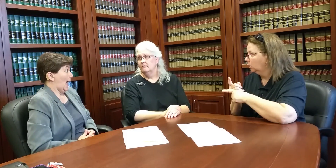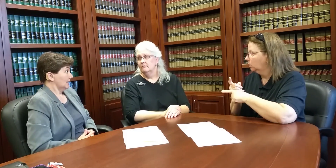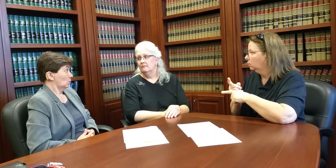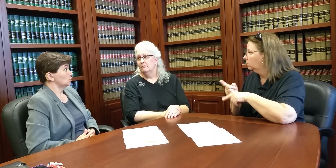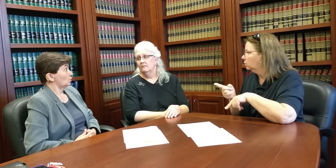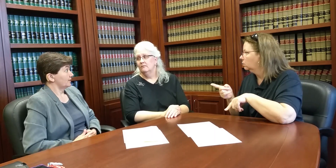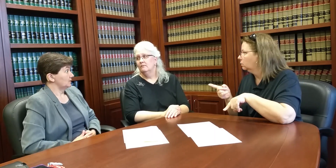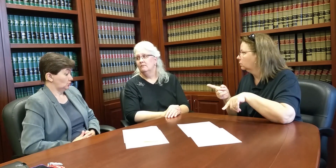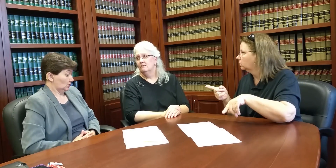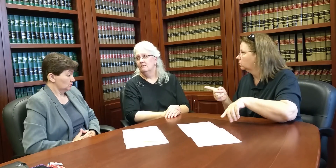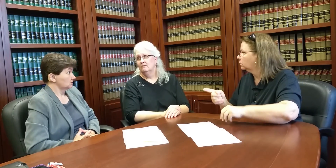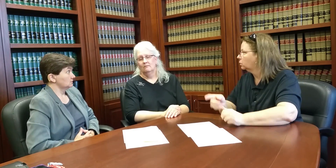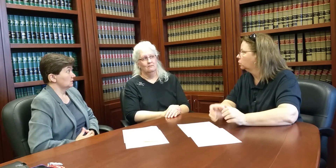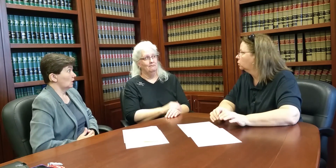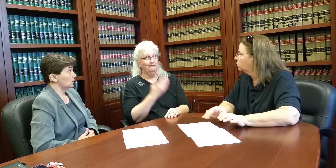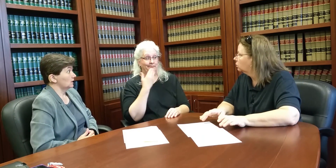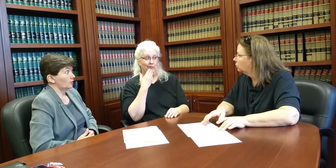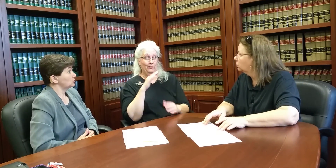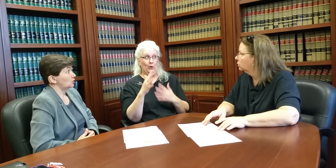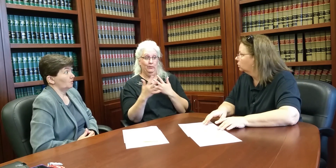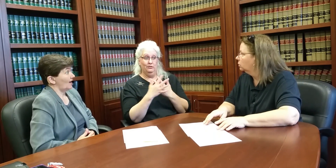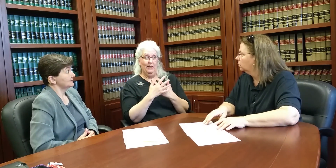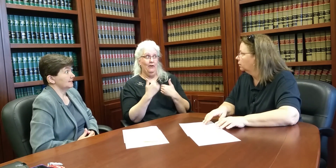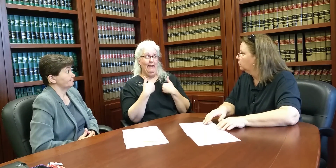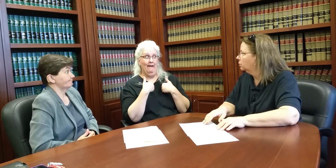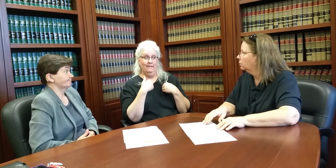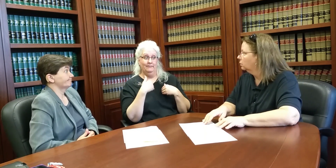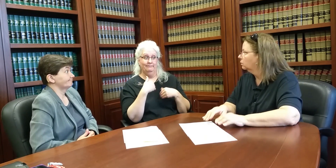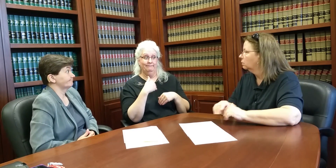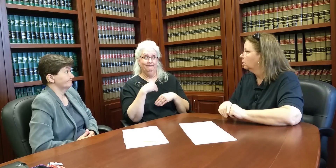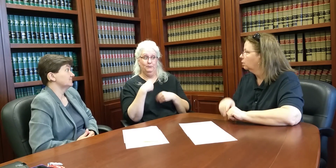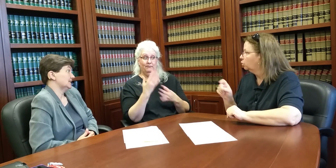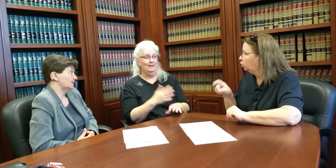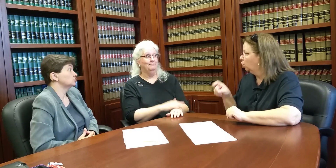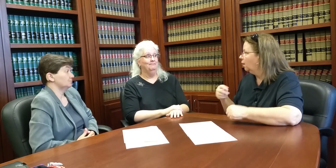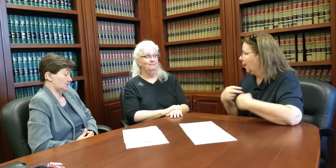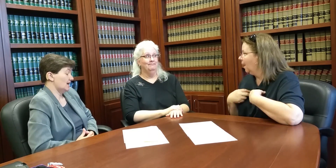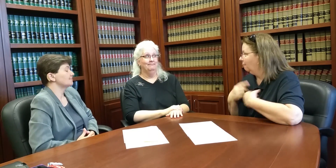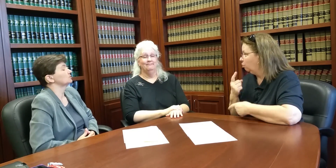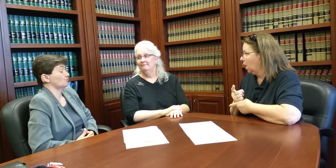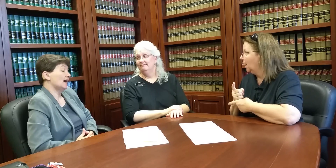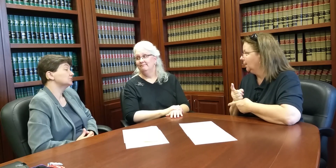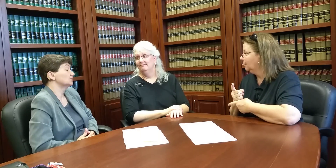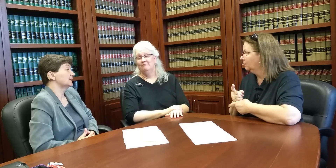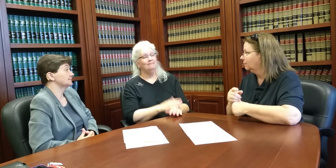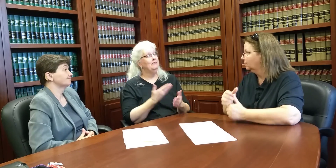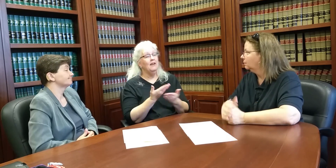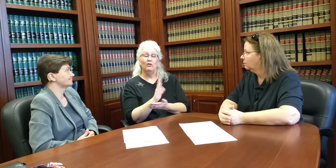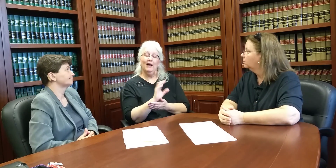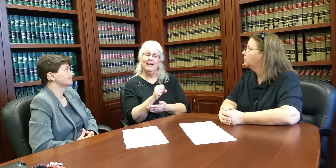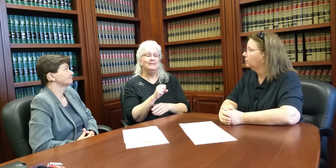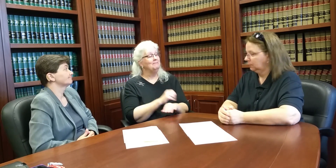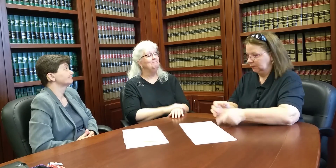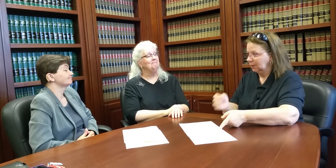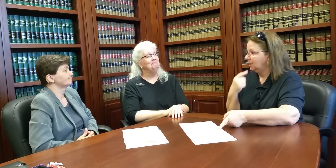I don't know if any jails locally are actually providing it. But yes, it should be. There's a right to it, yeah.